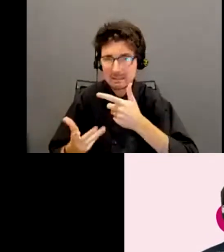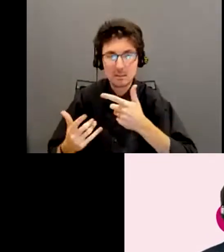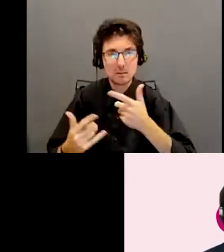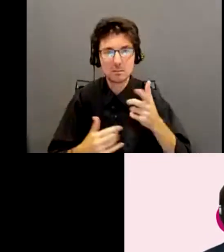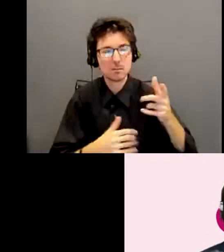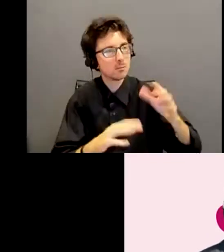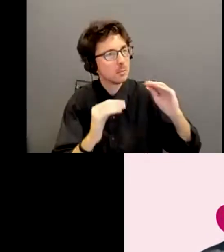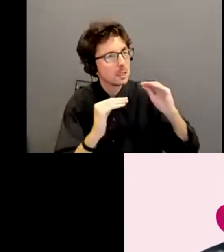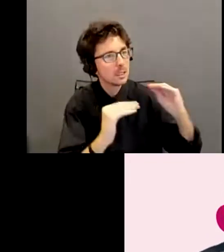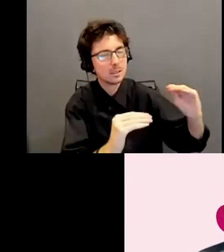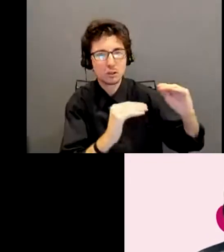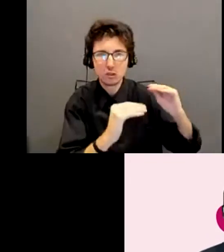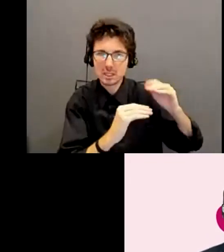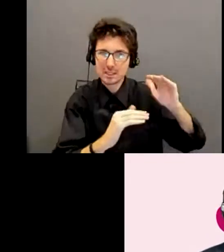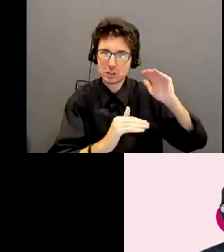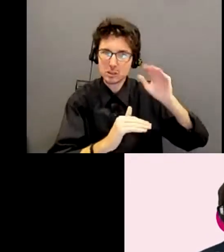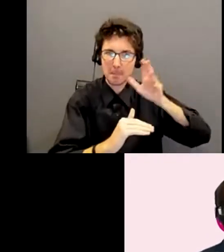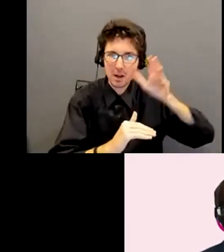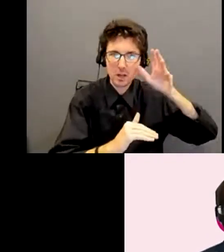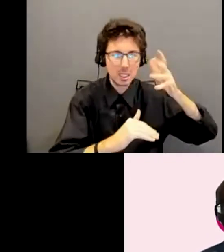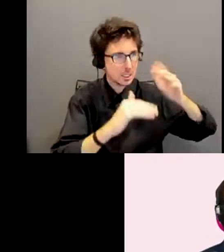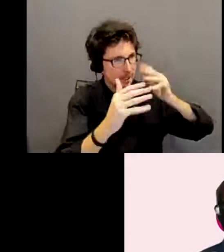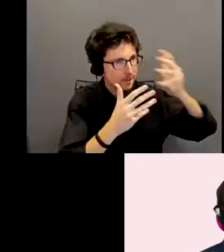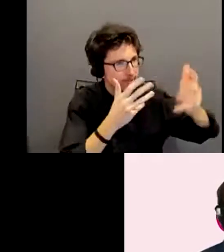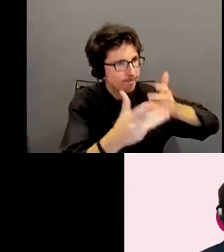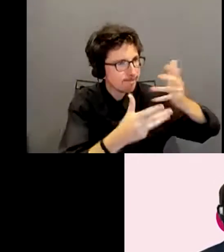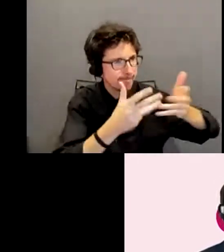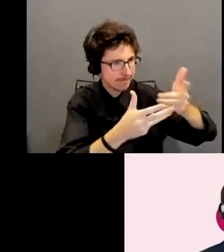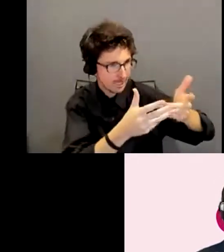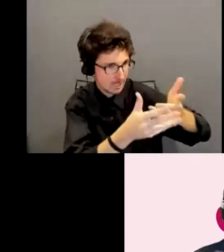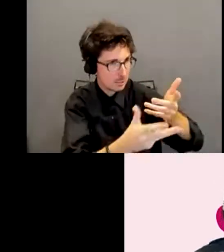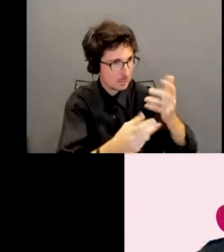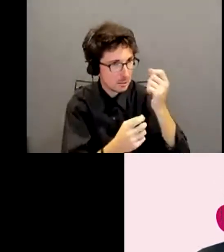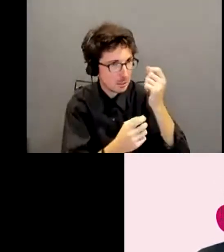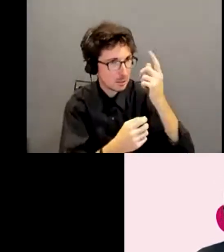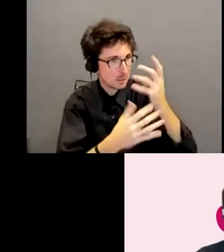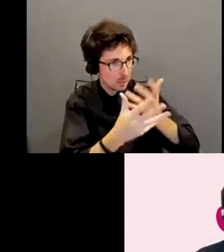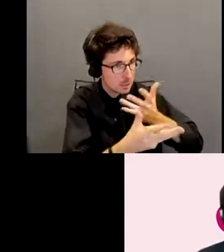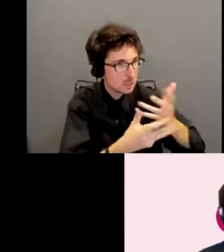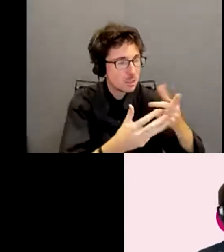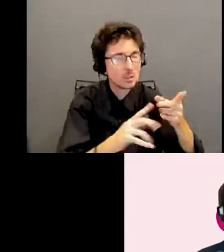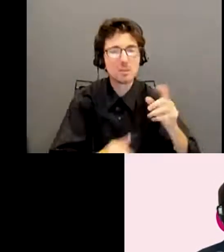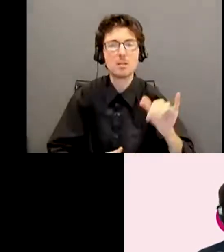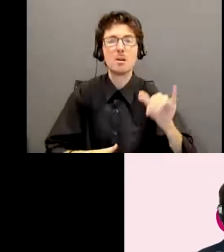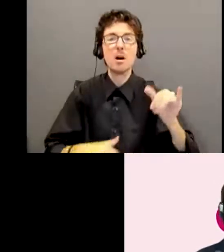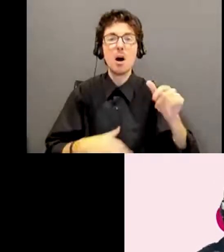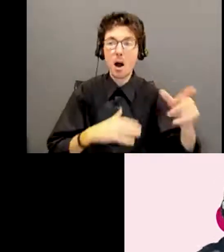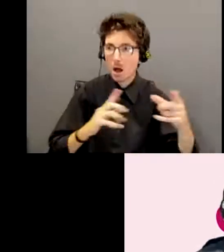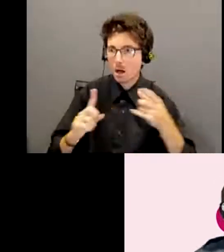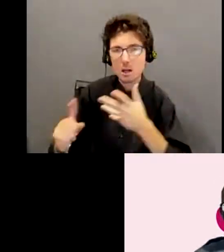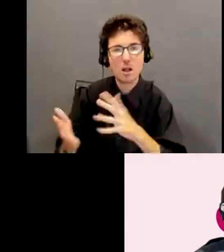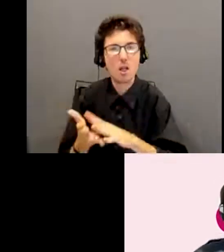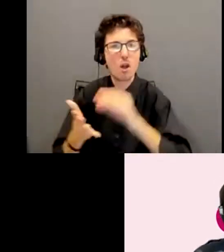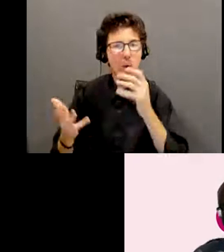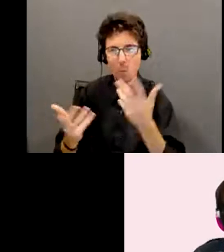the issues and the things that the children is wanting. And we also